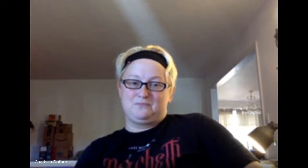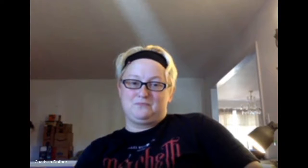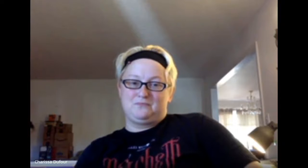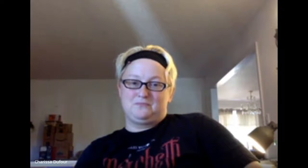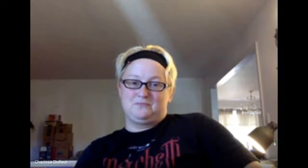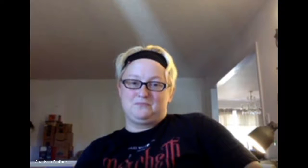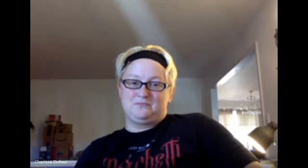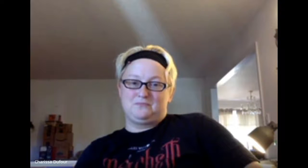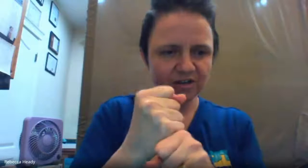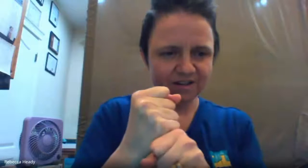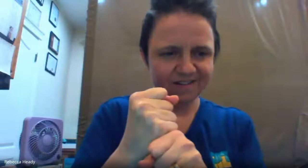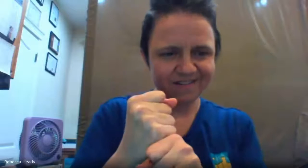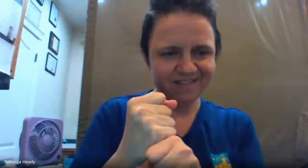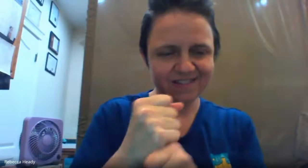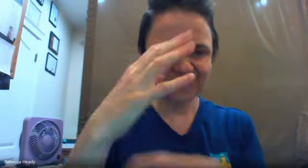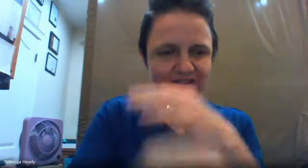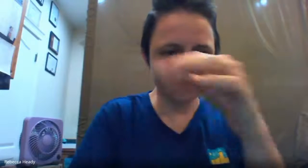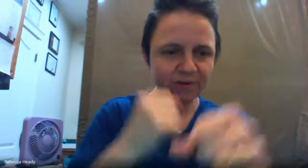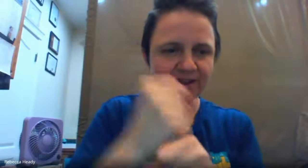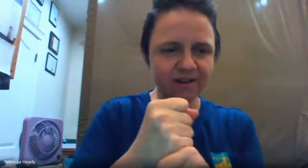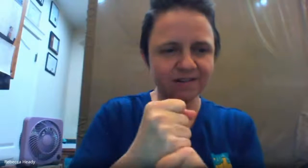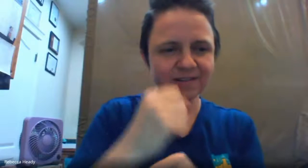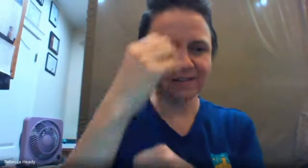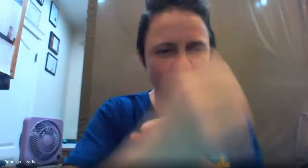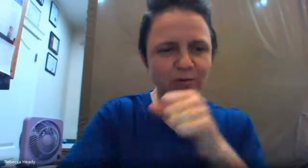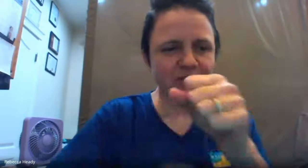One year. This is a sign for year. The earth goes around the sun.